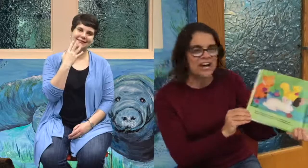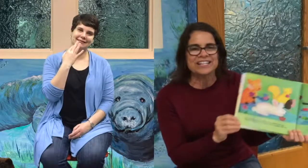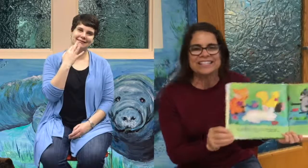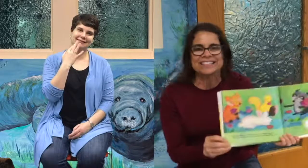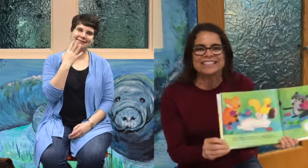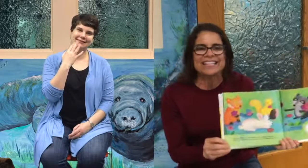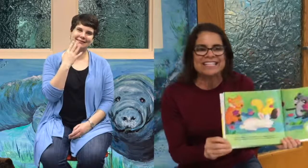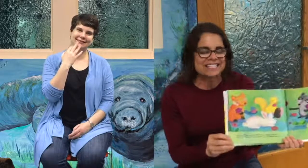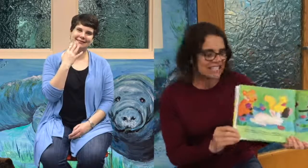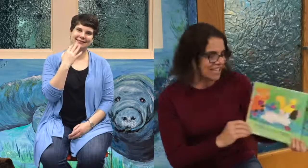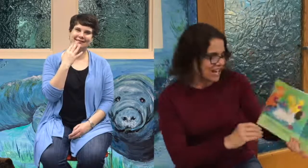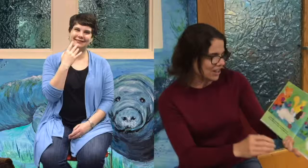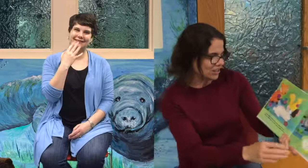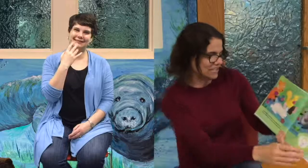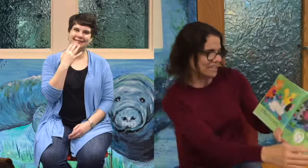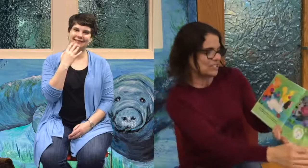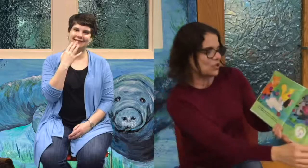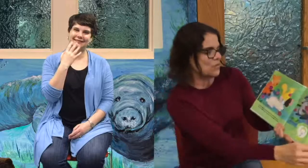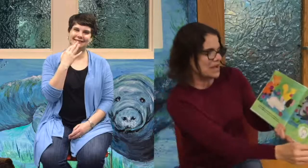garden. See the colors, little one.